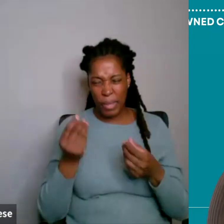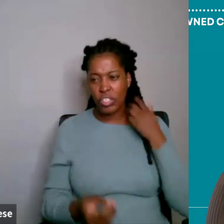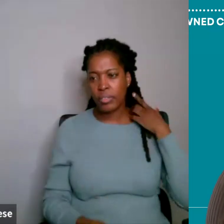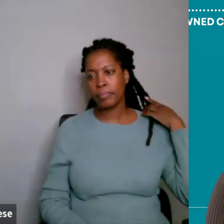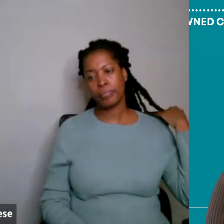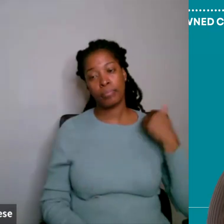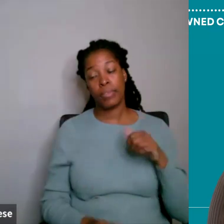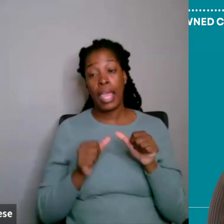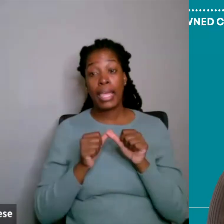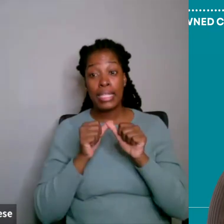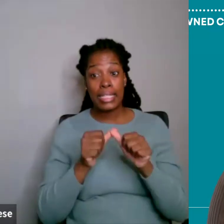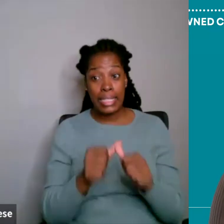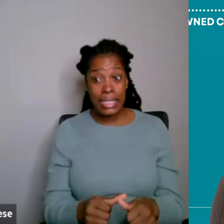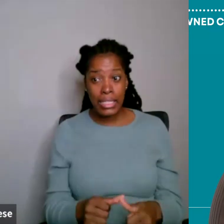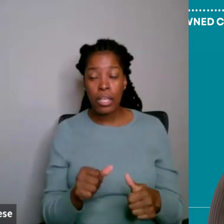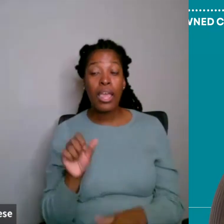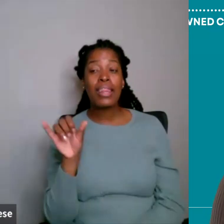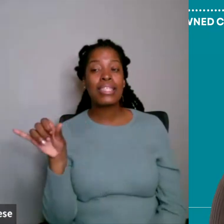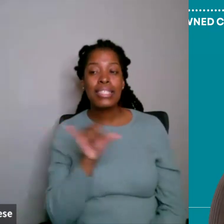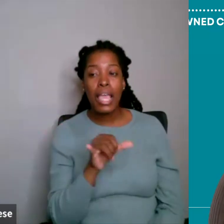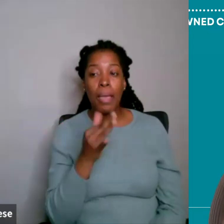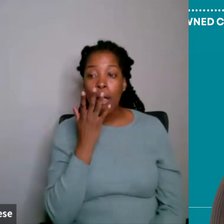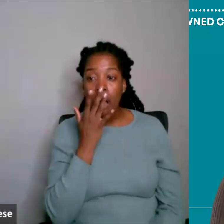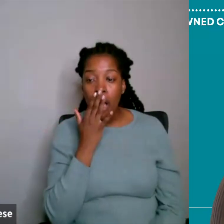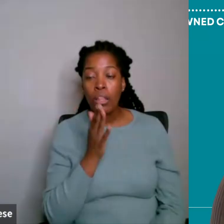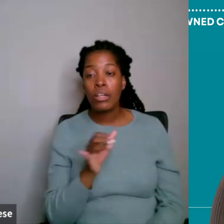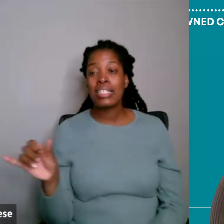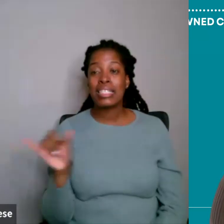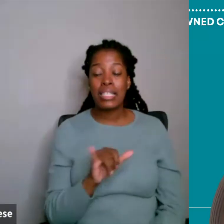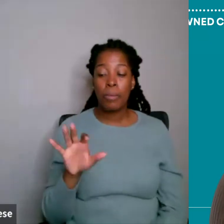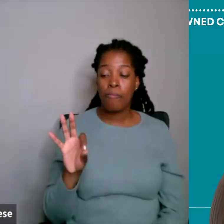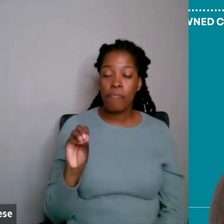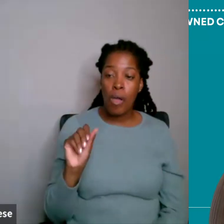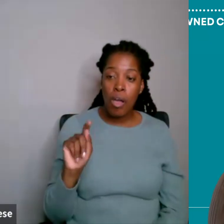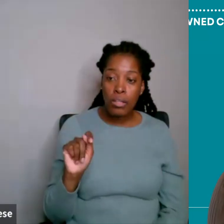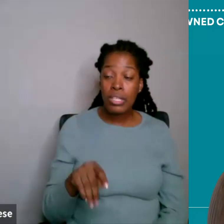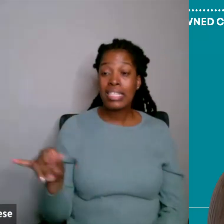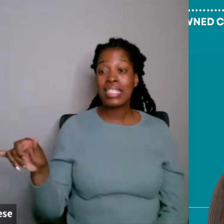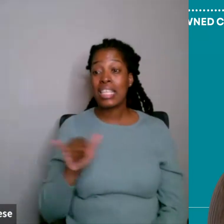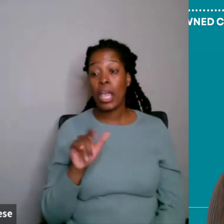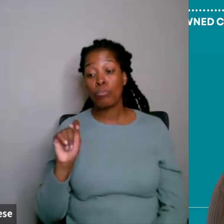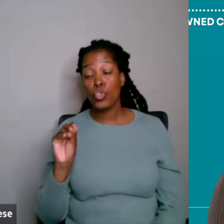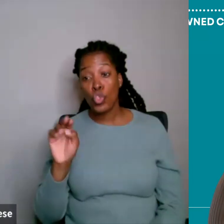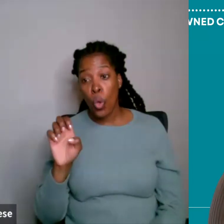Consistency, or the same color palette, the font family, and tone, helps build authenticity.